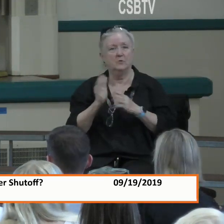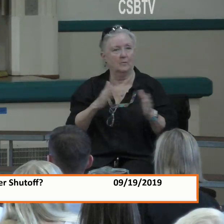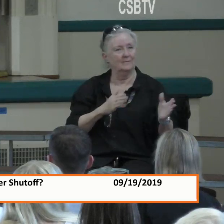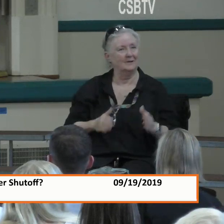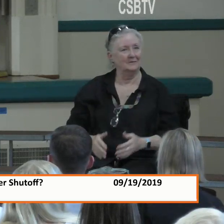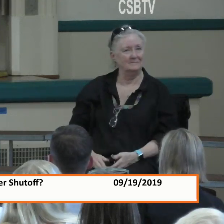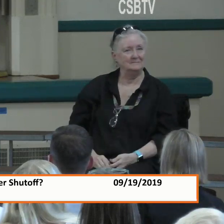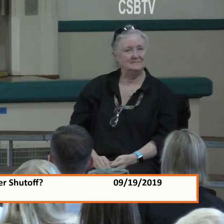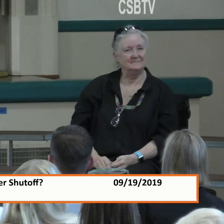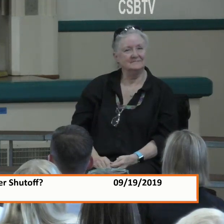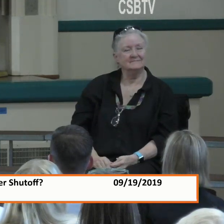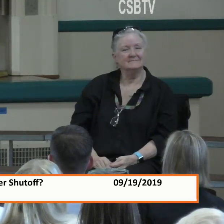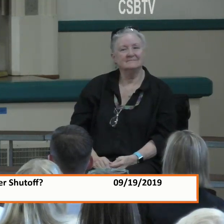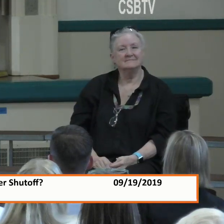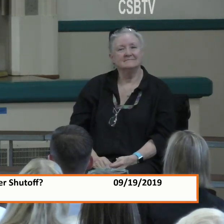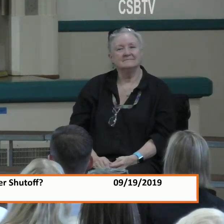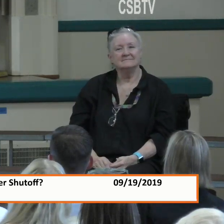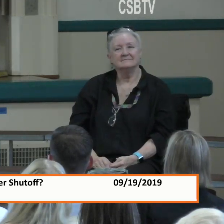prepare.